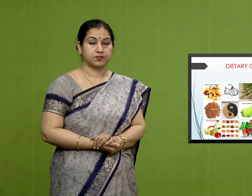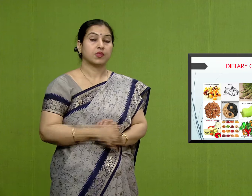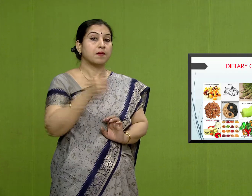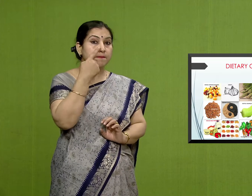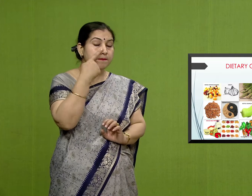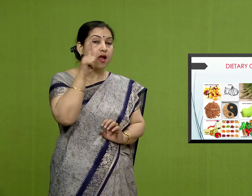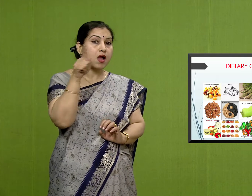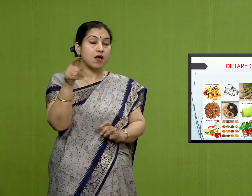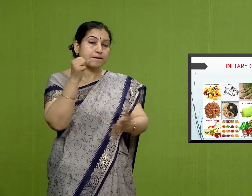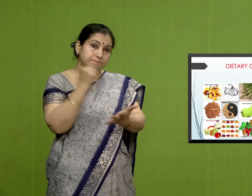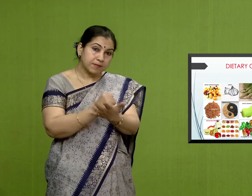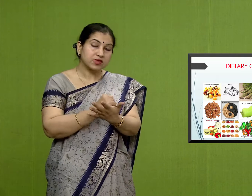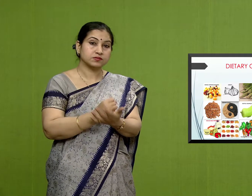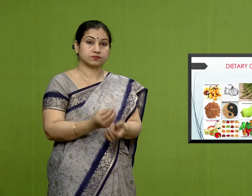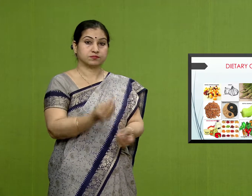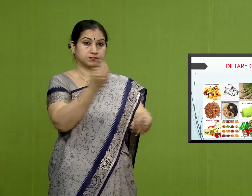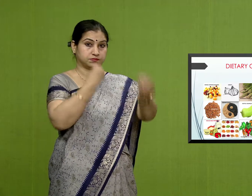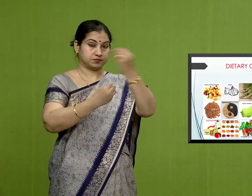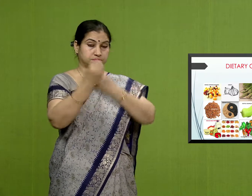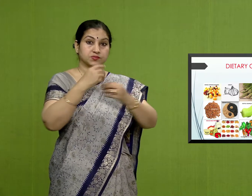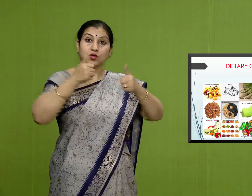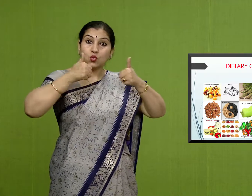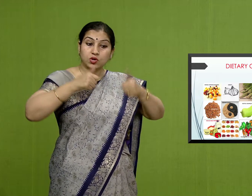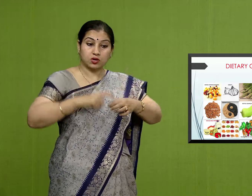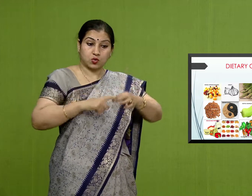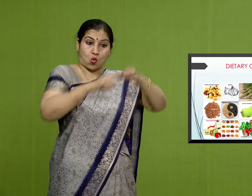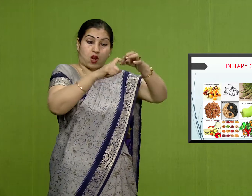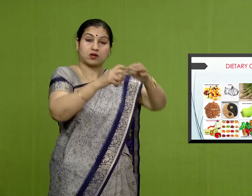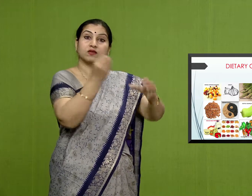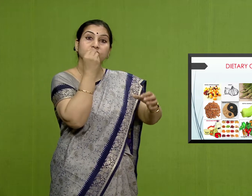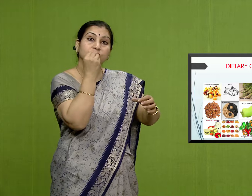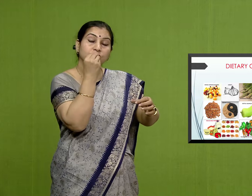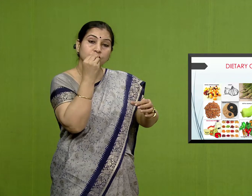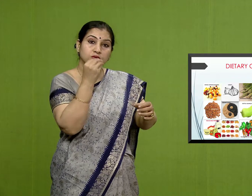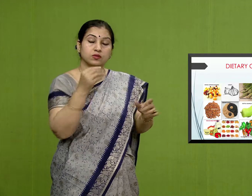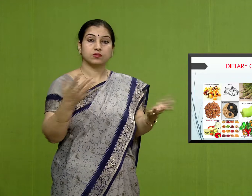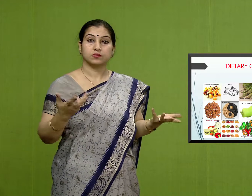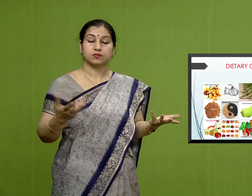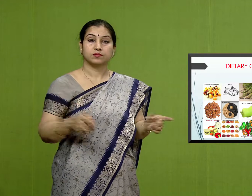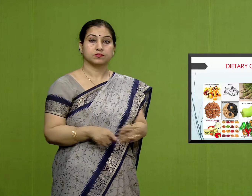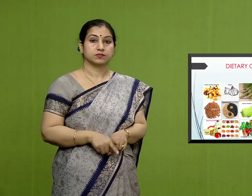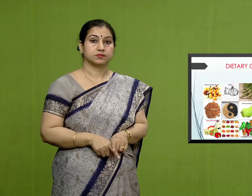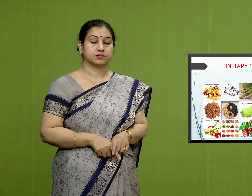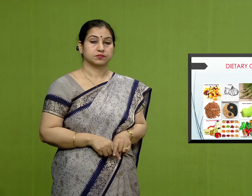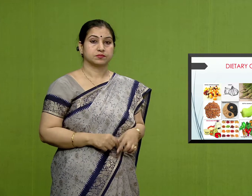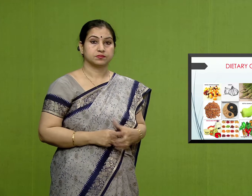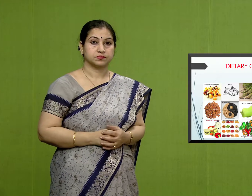Mothers should consume good quality food in nutritionally